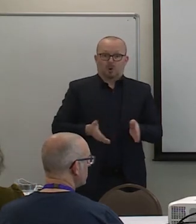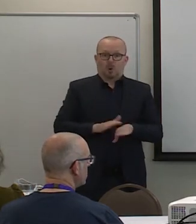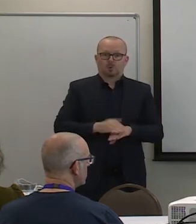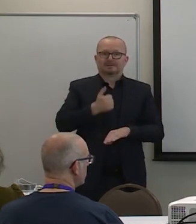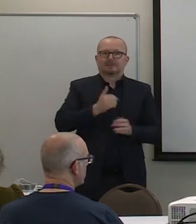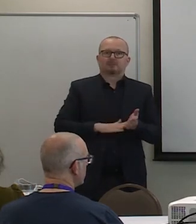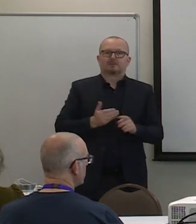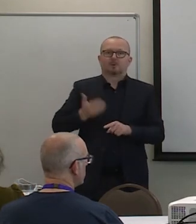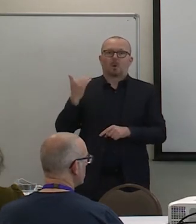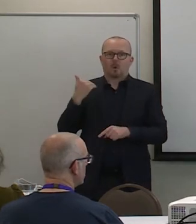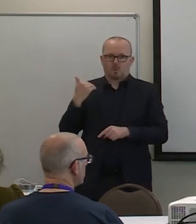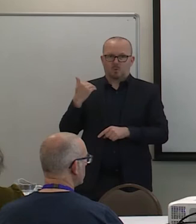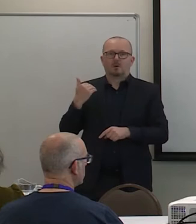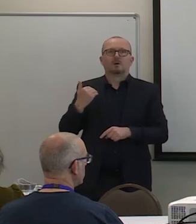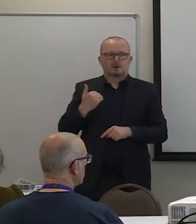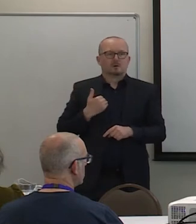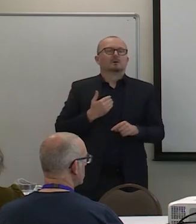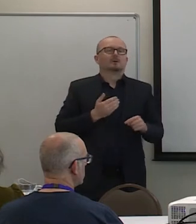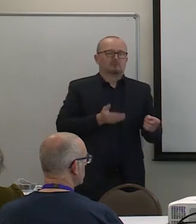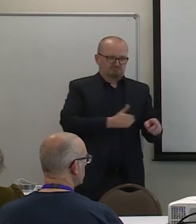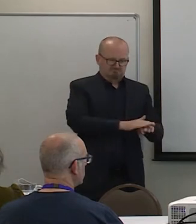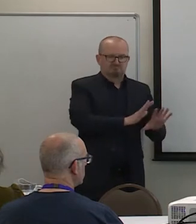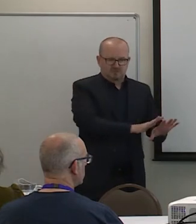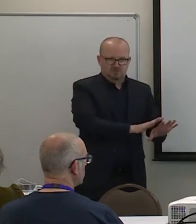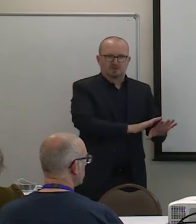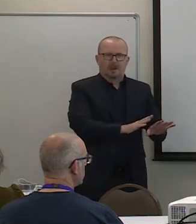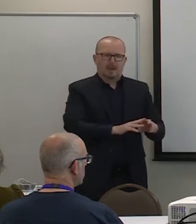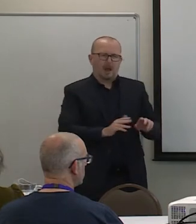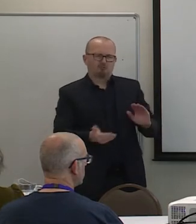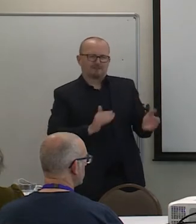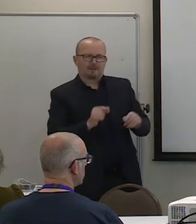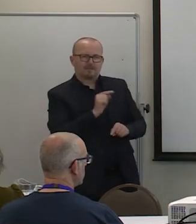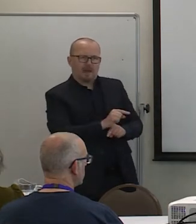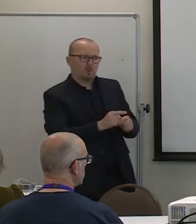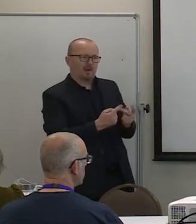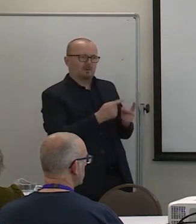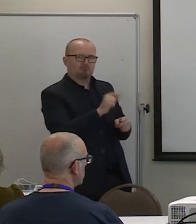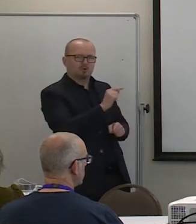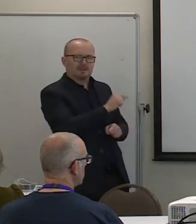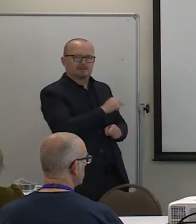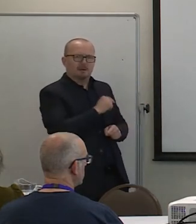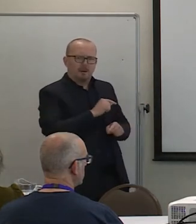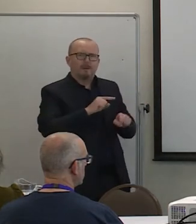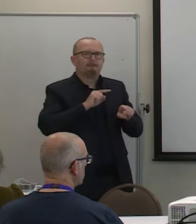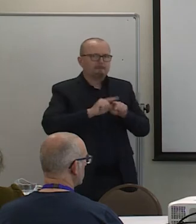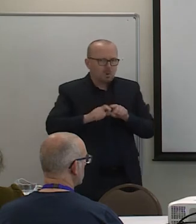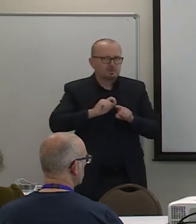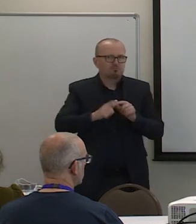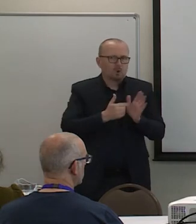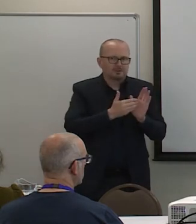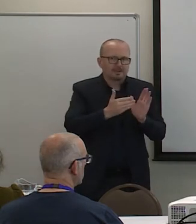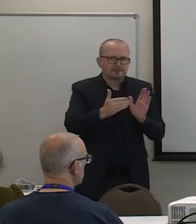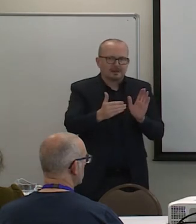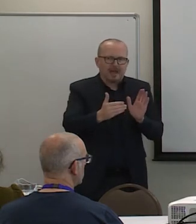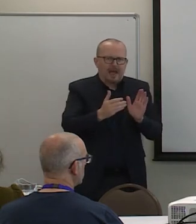on the similarities between that and all of the other projects that I've seen, is that most projects have this. Most projects have a period where